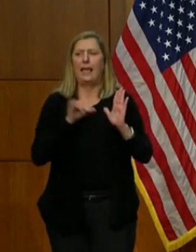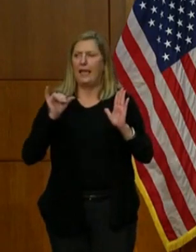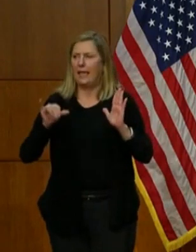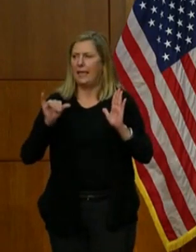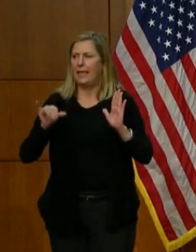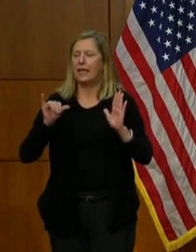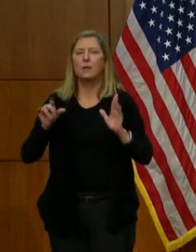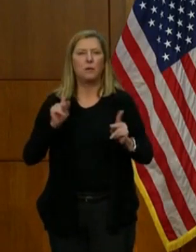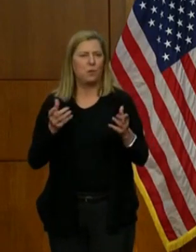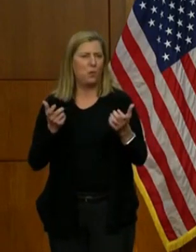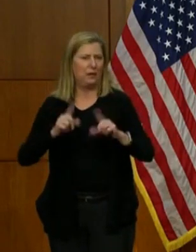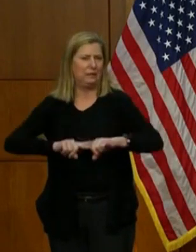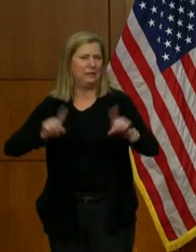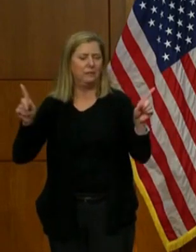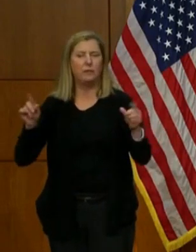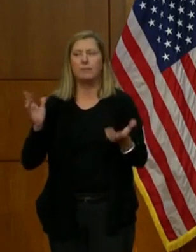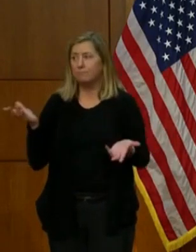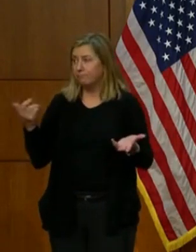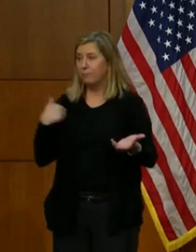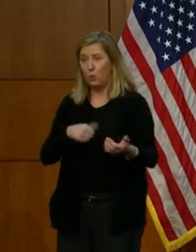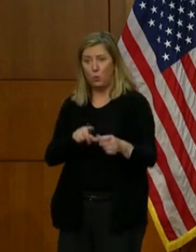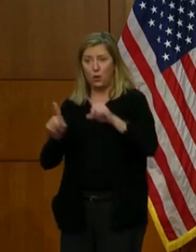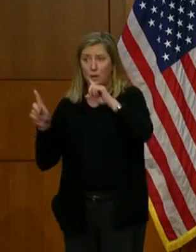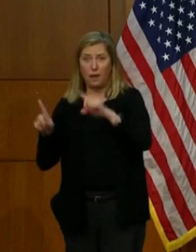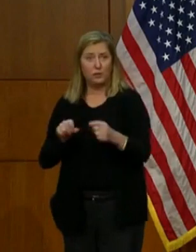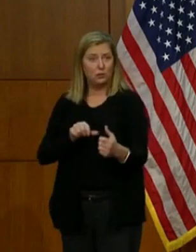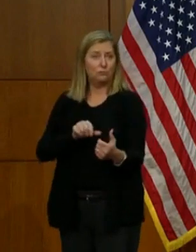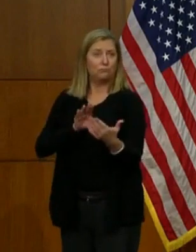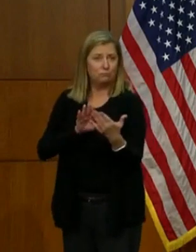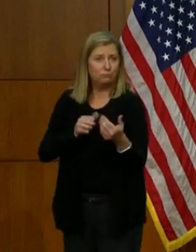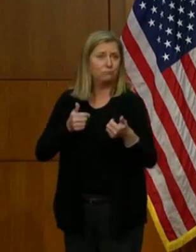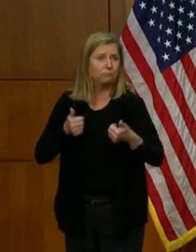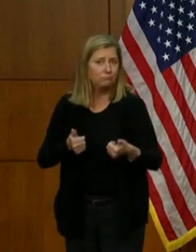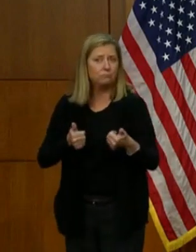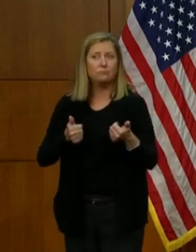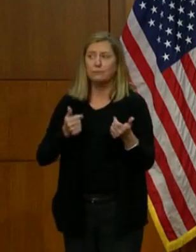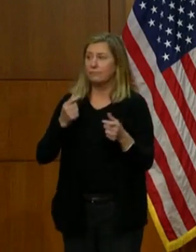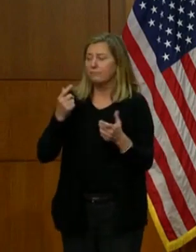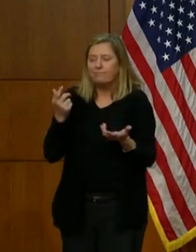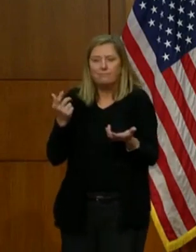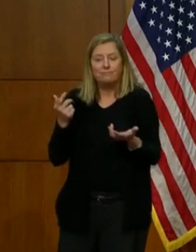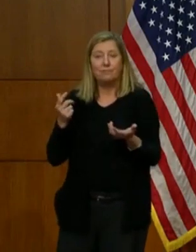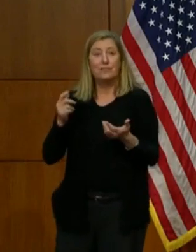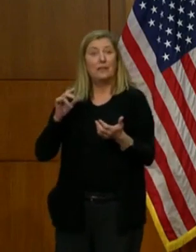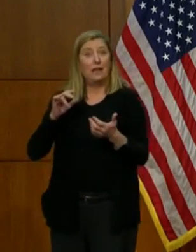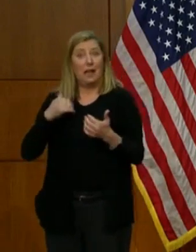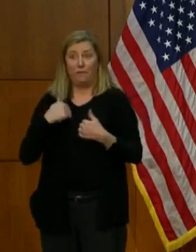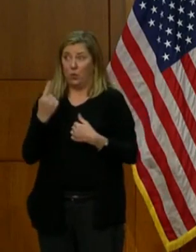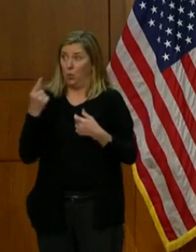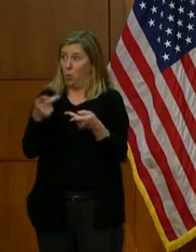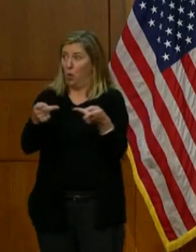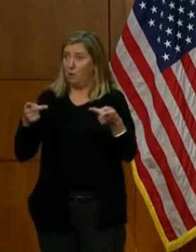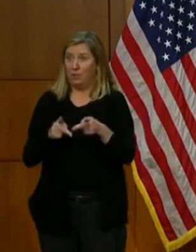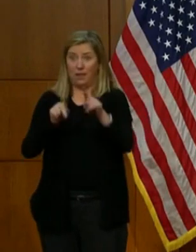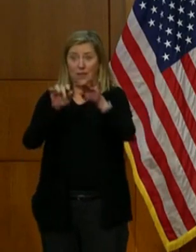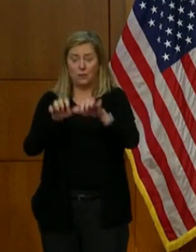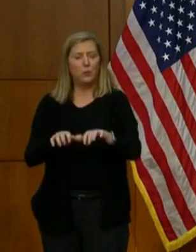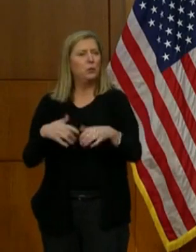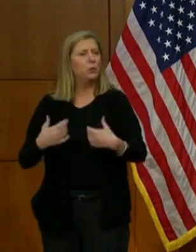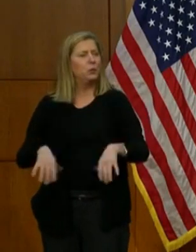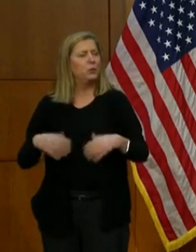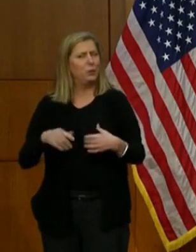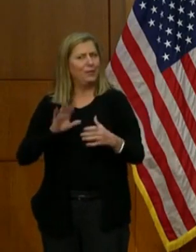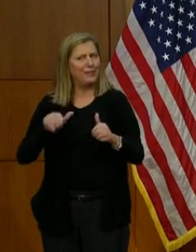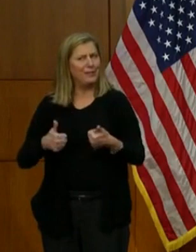I said earlier, Virginia responded, and it's a logistical challenge, as you might imagine, to have